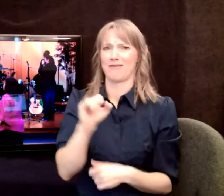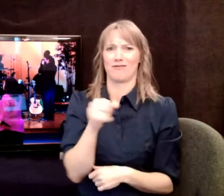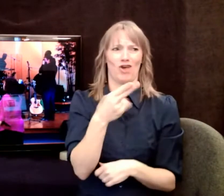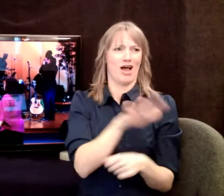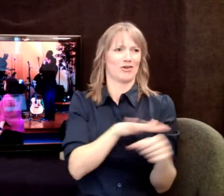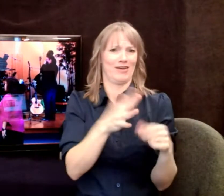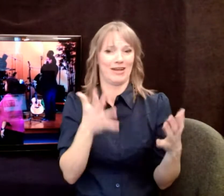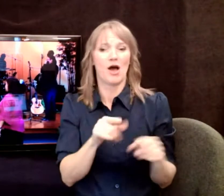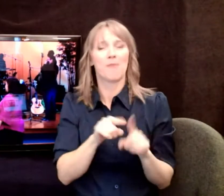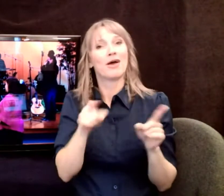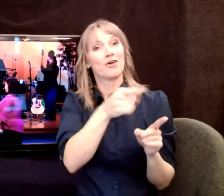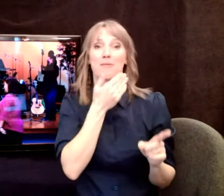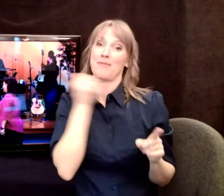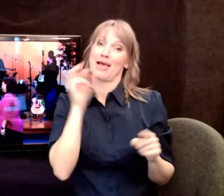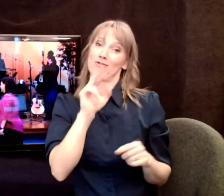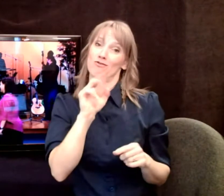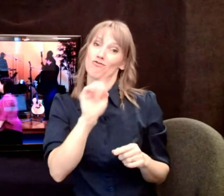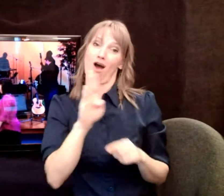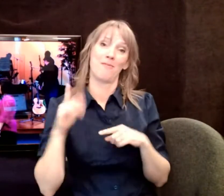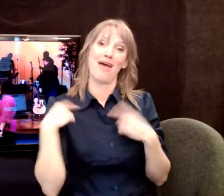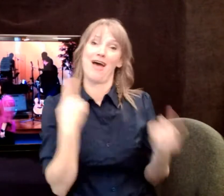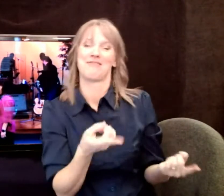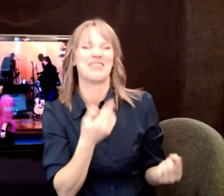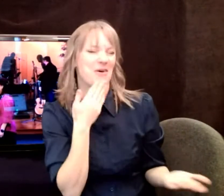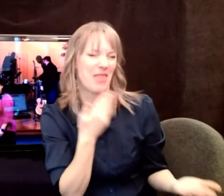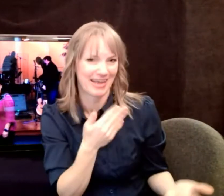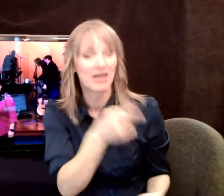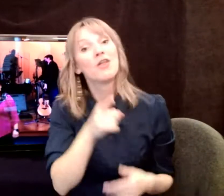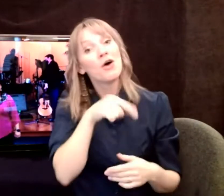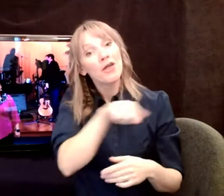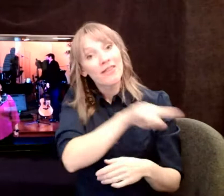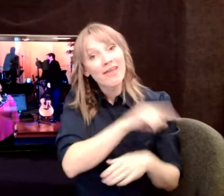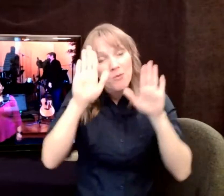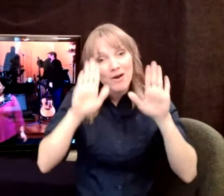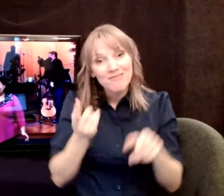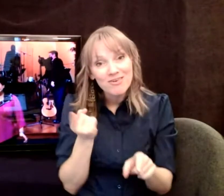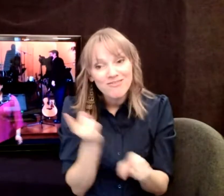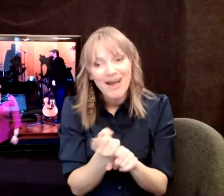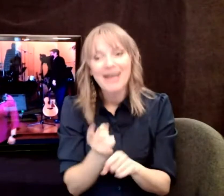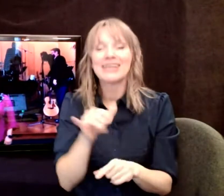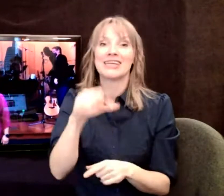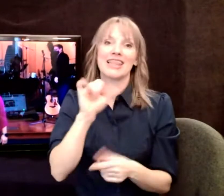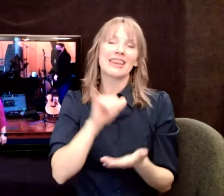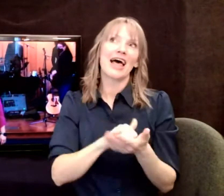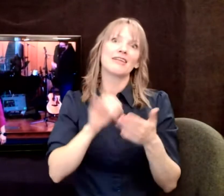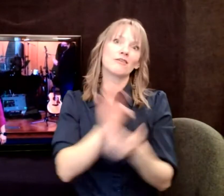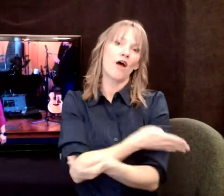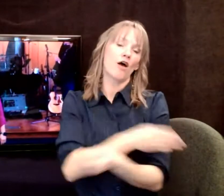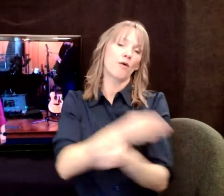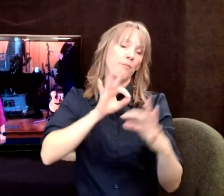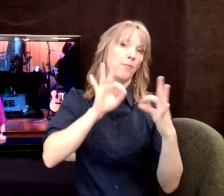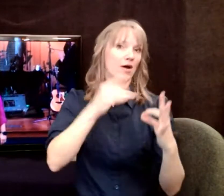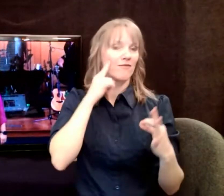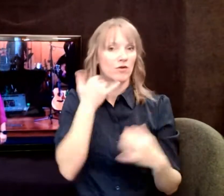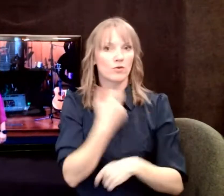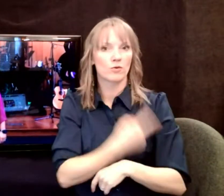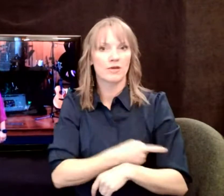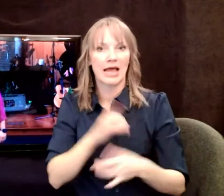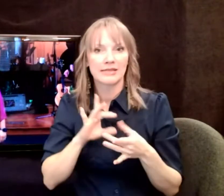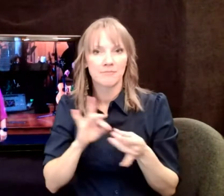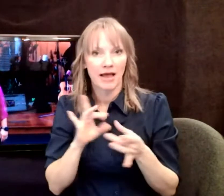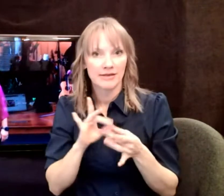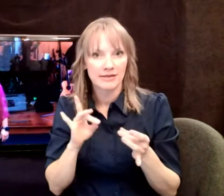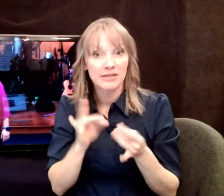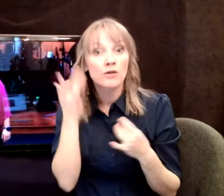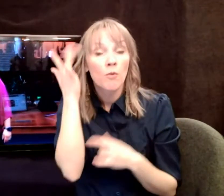but you're the best Rob ever, so thank you. Aren't they wonderful? And yes, we are. That is a perfect song for today's